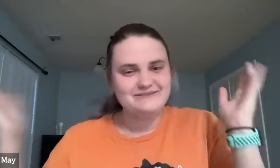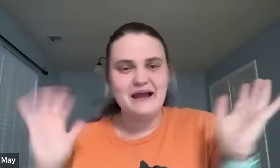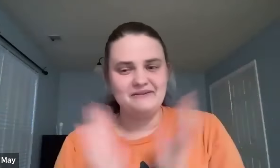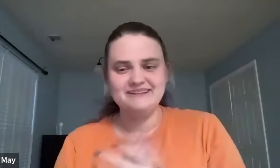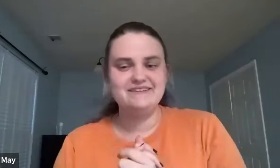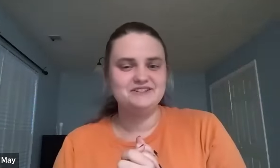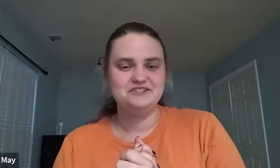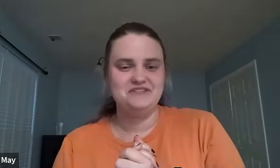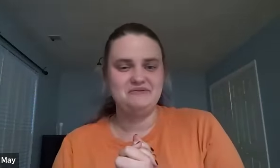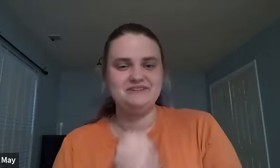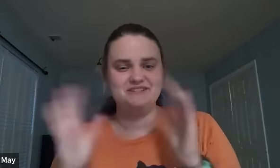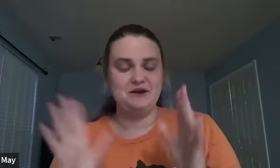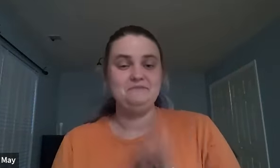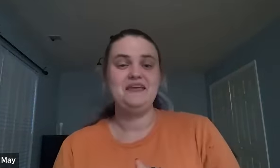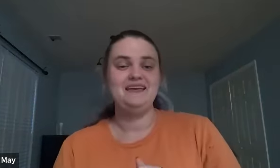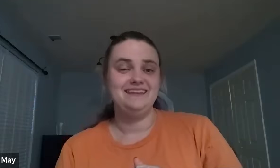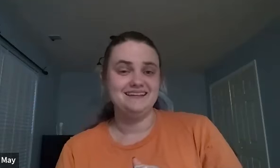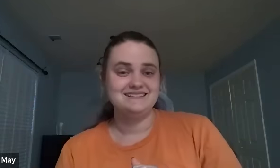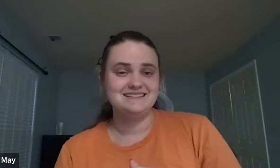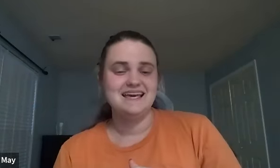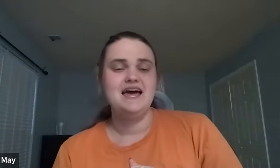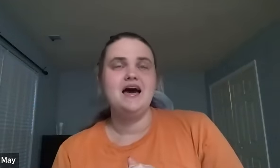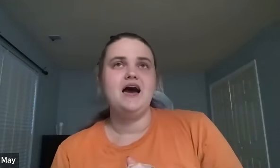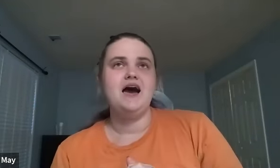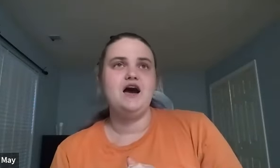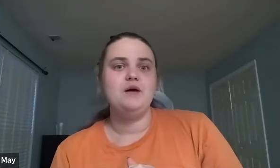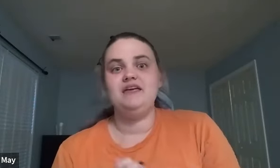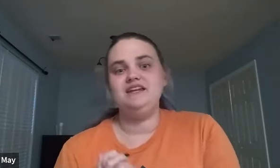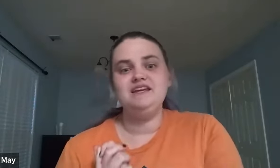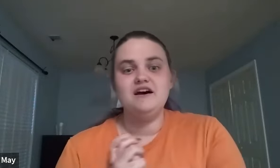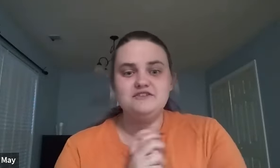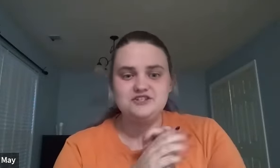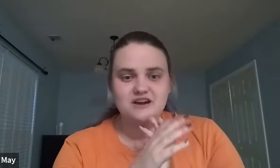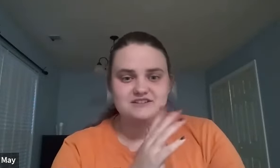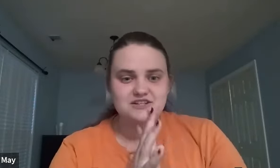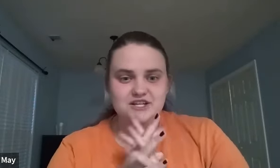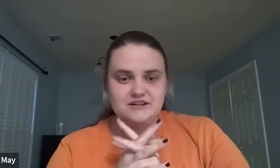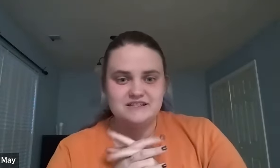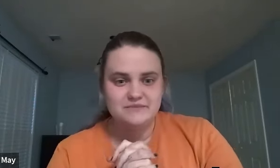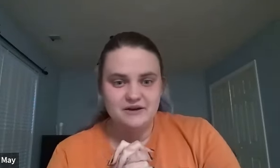wow, I never taught you that one. So yes. Any others you guys are curious about?